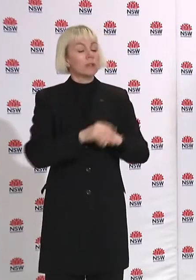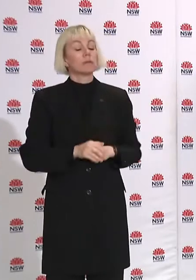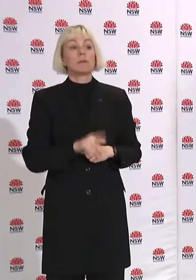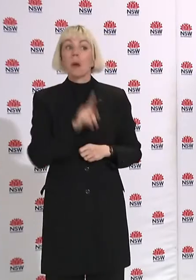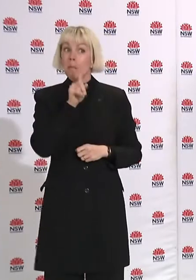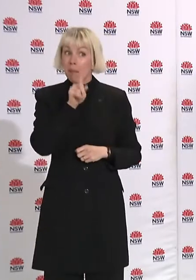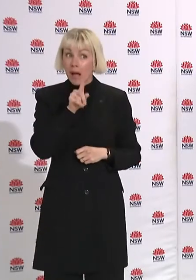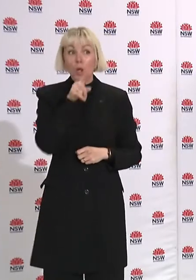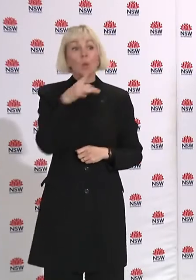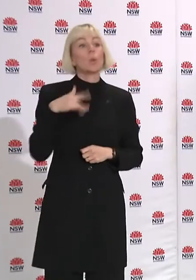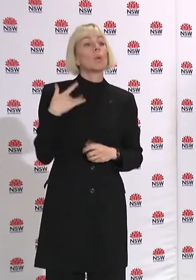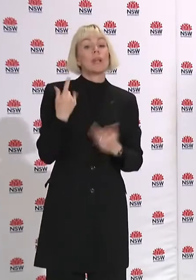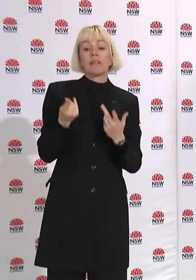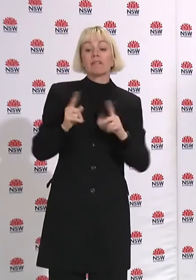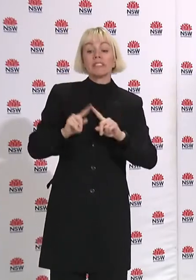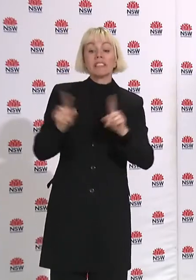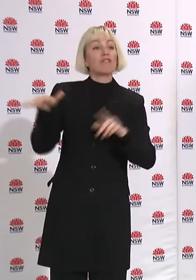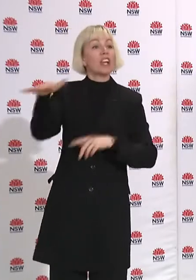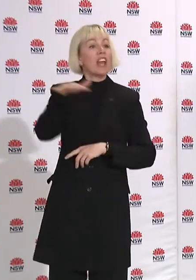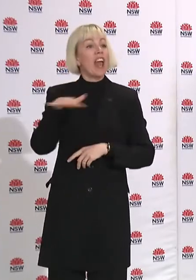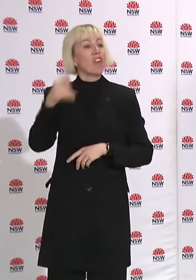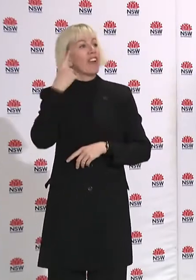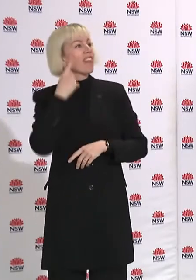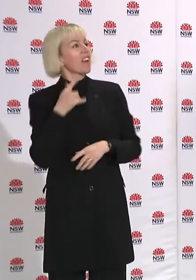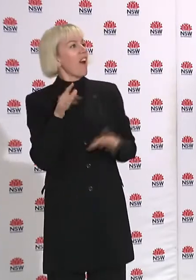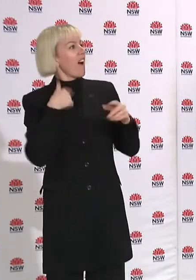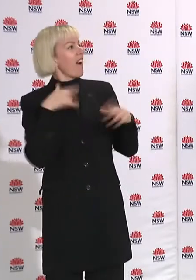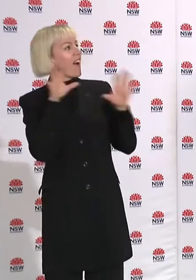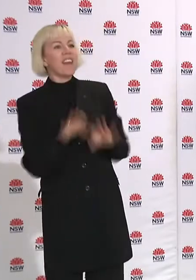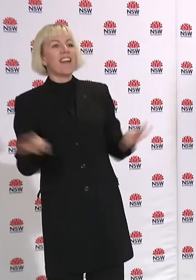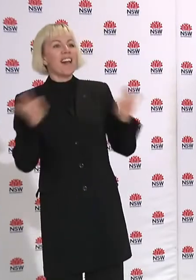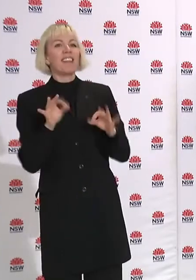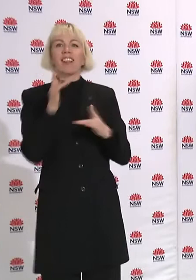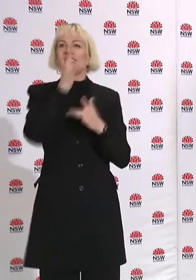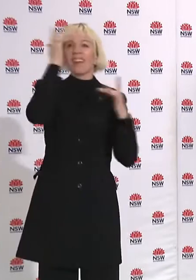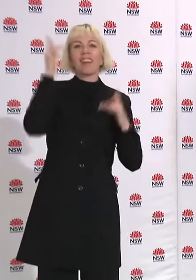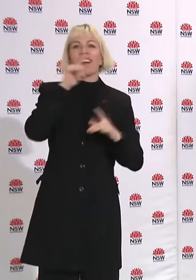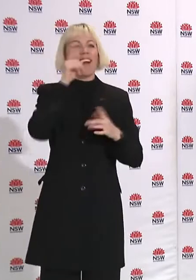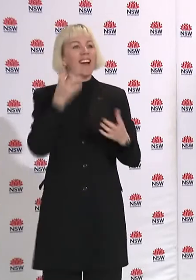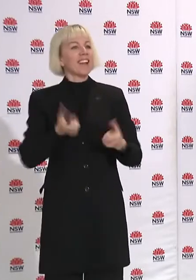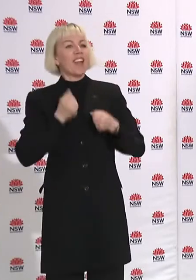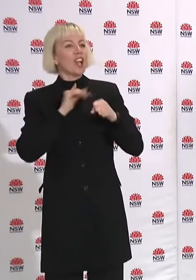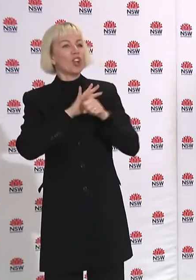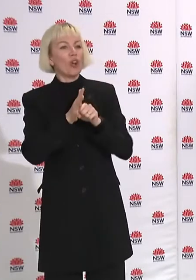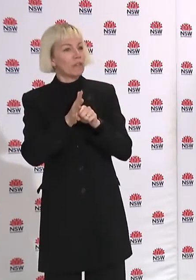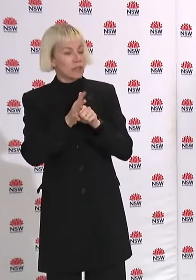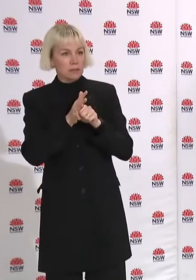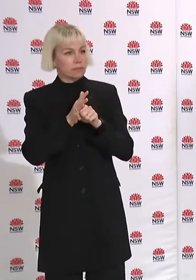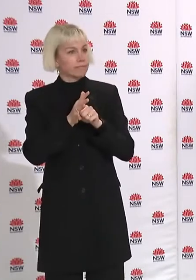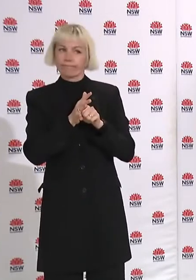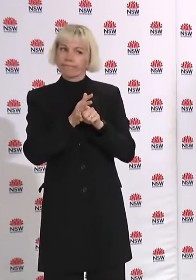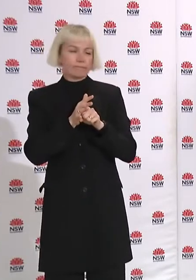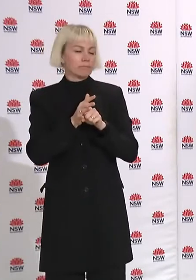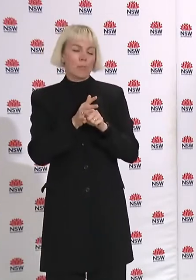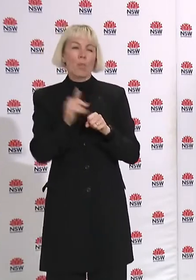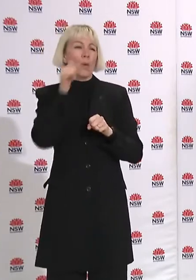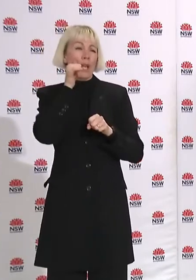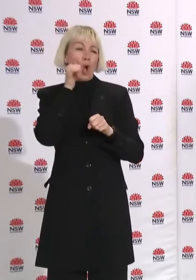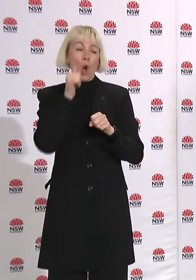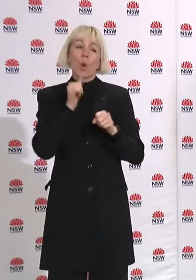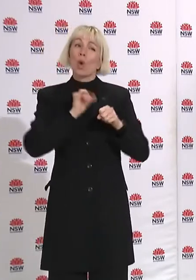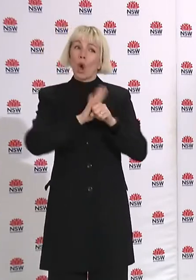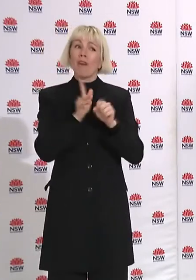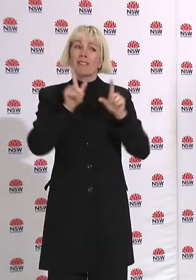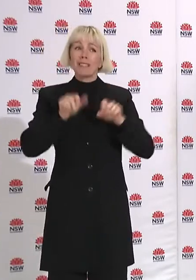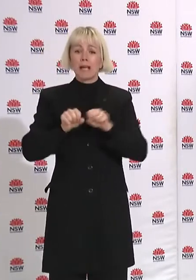those local government areas, you don't have to be on high alert, because this virus is spreading everywhere. We've seen now sewerage in northern suburbs and